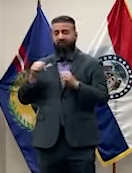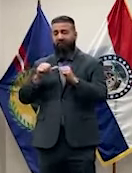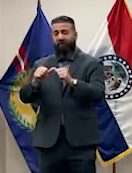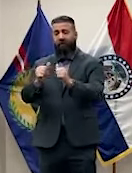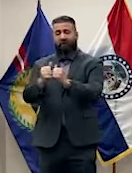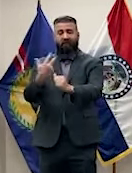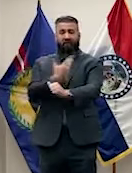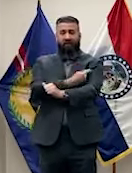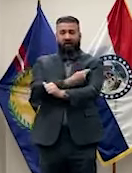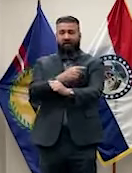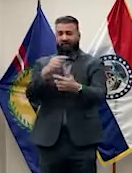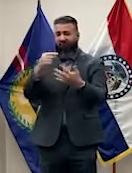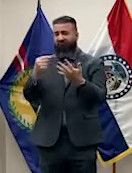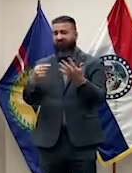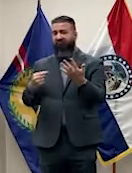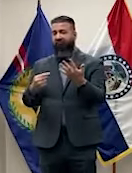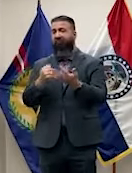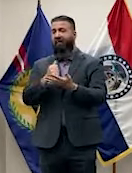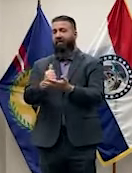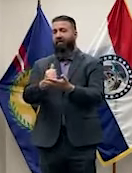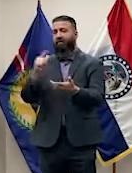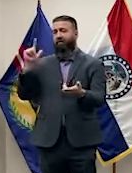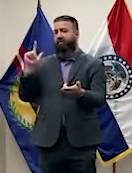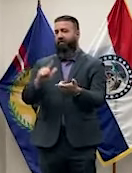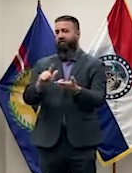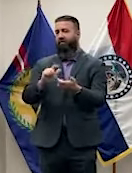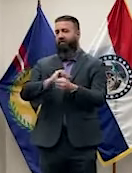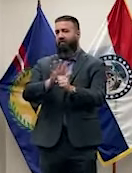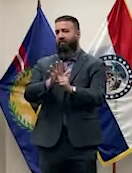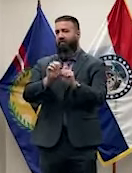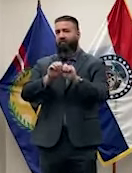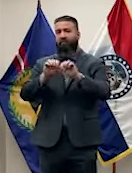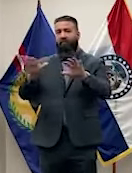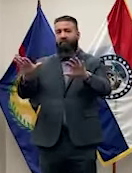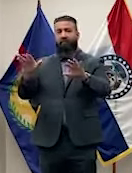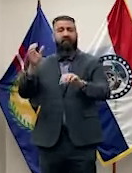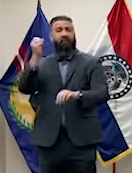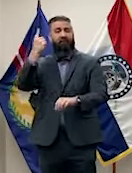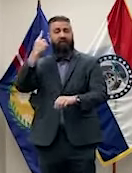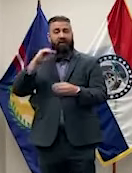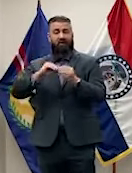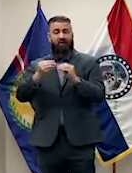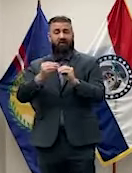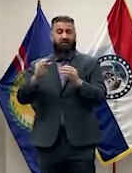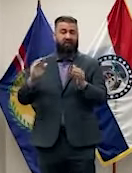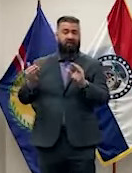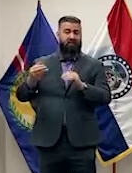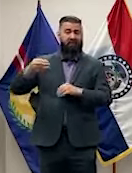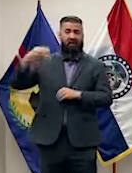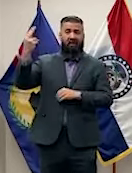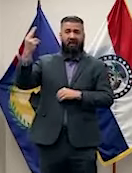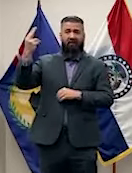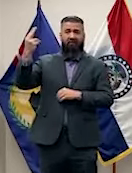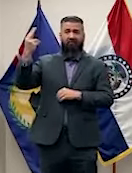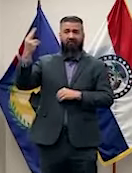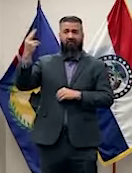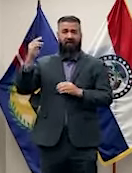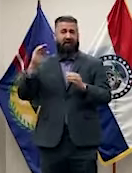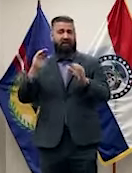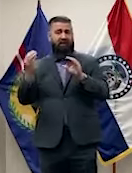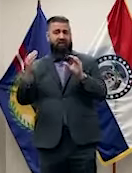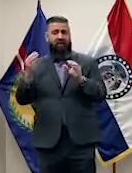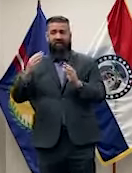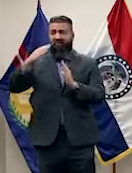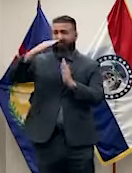helping stem the spread. While numbers remain incredibly high, we appear to have seen the peak of the Omicron